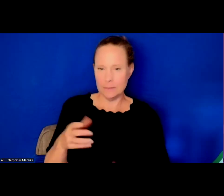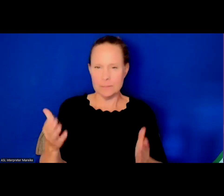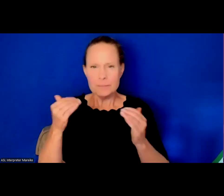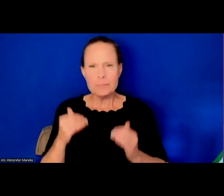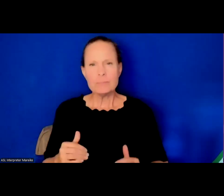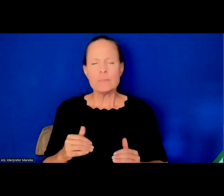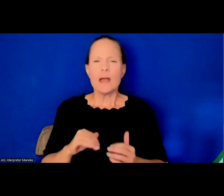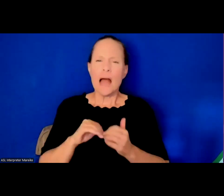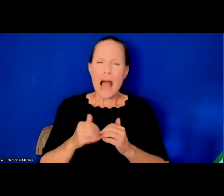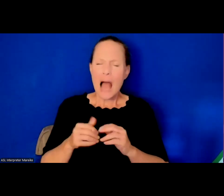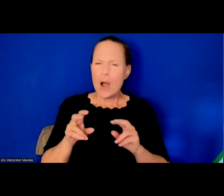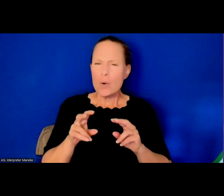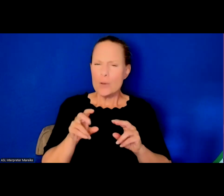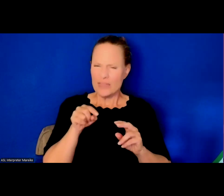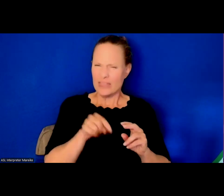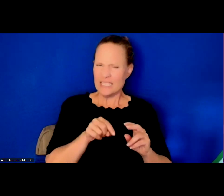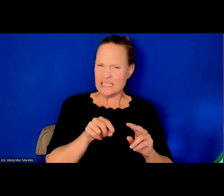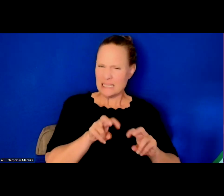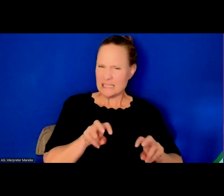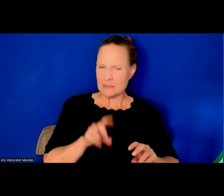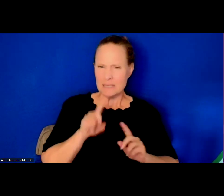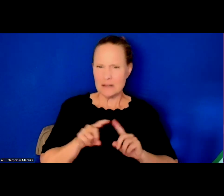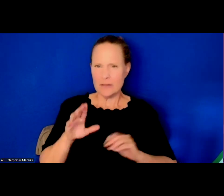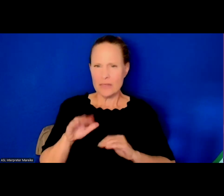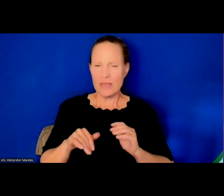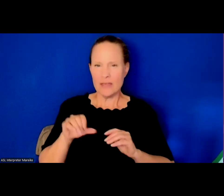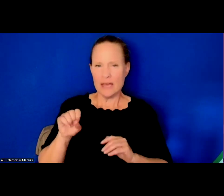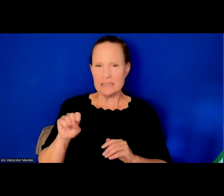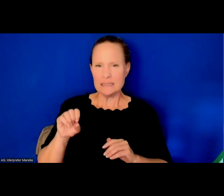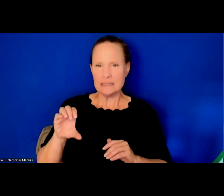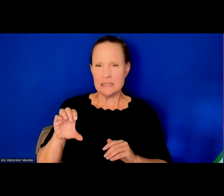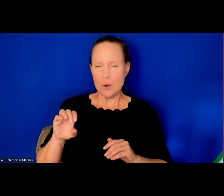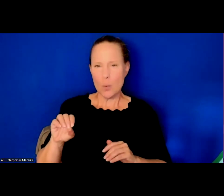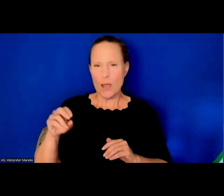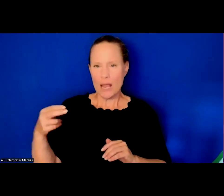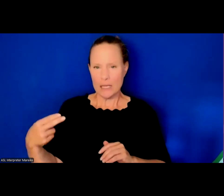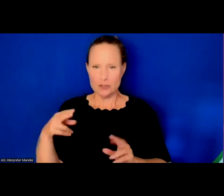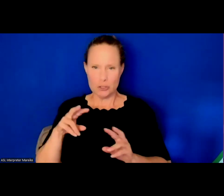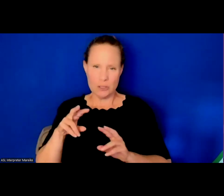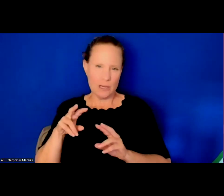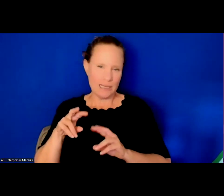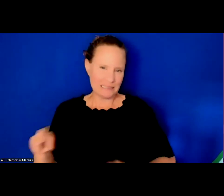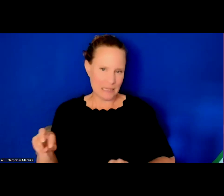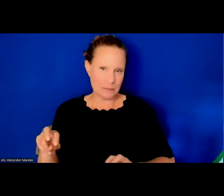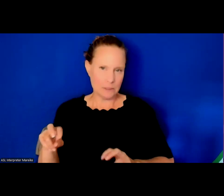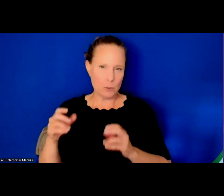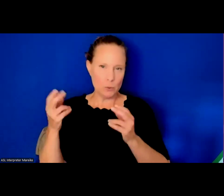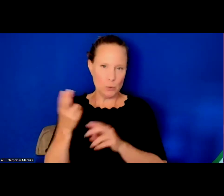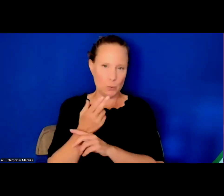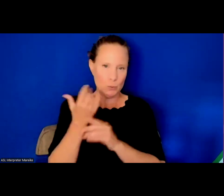assessment differ from the SDOH assessment currently being used?